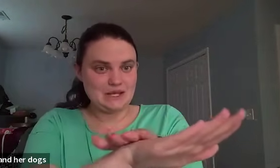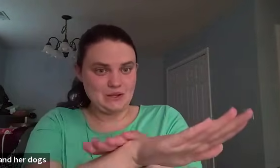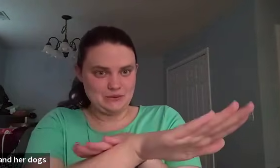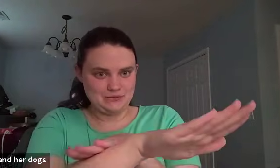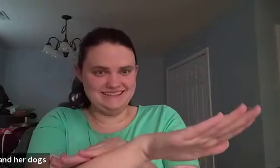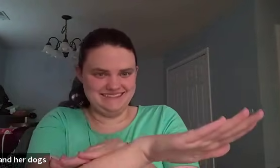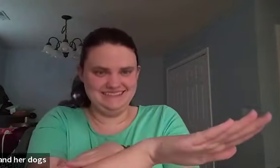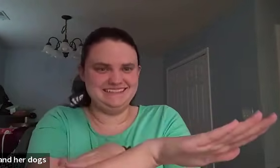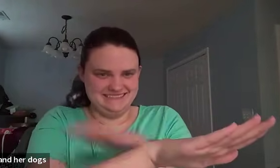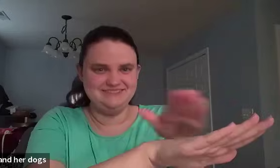slow.